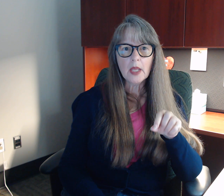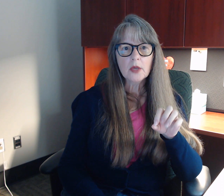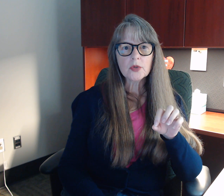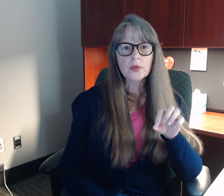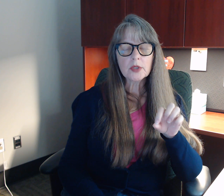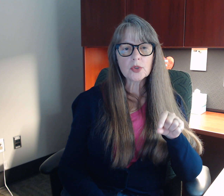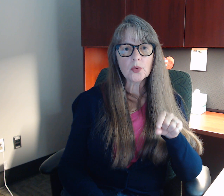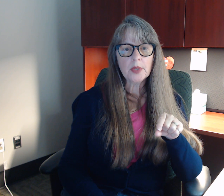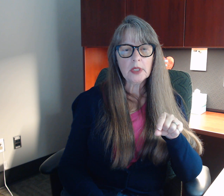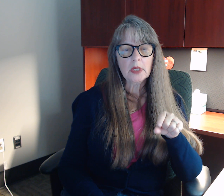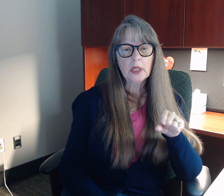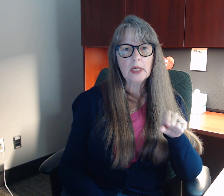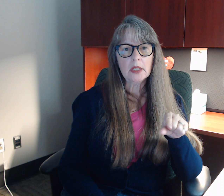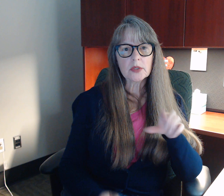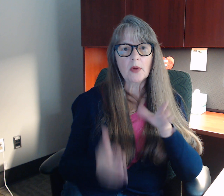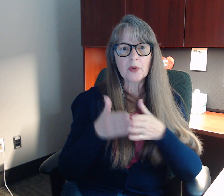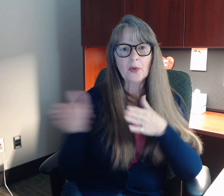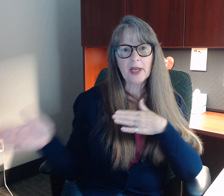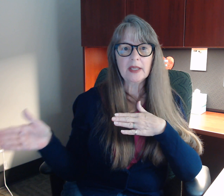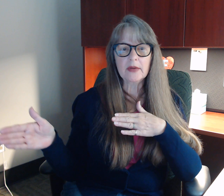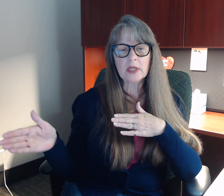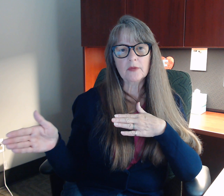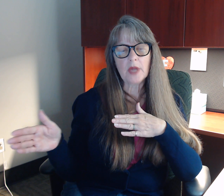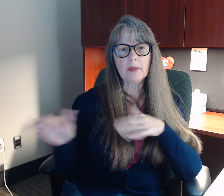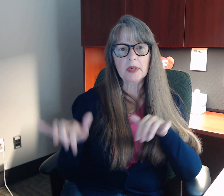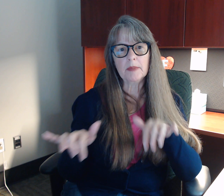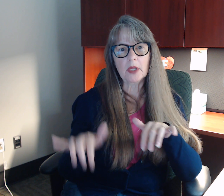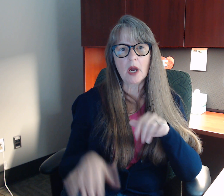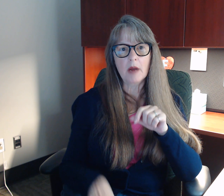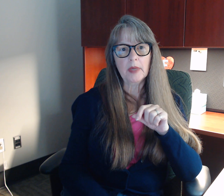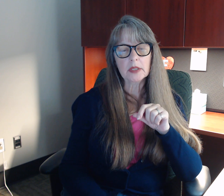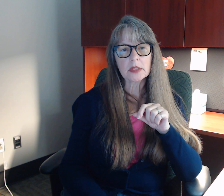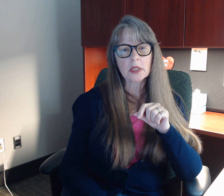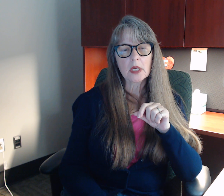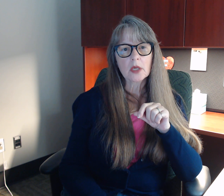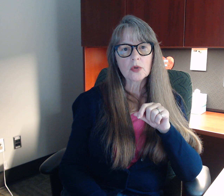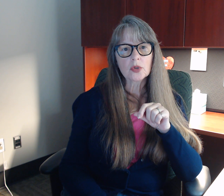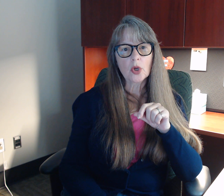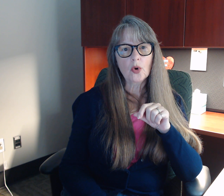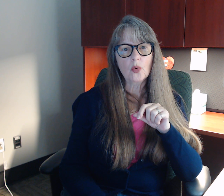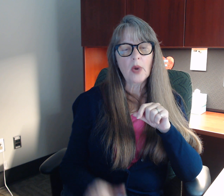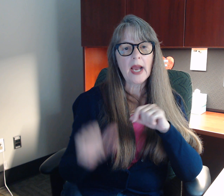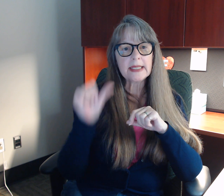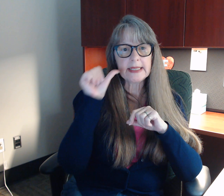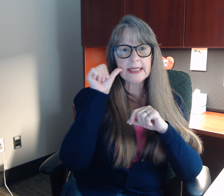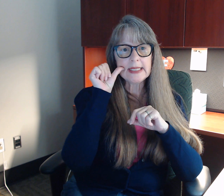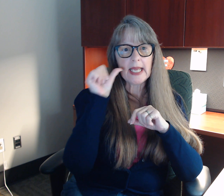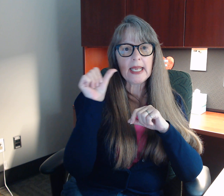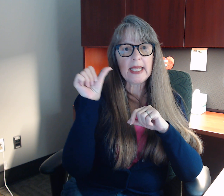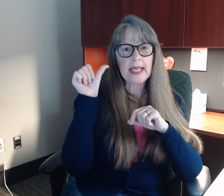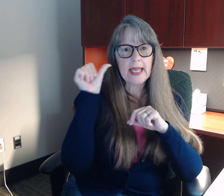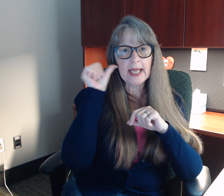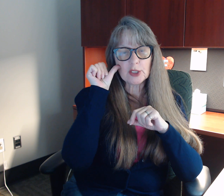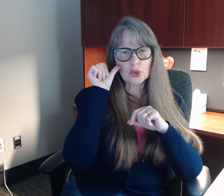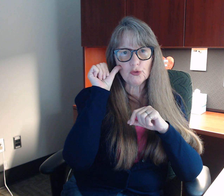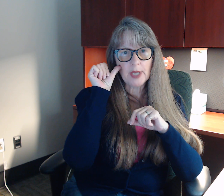So the story is, so I'm going to go ahead and get, instead of typing it up in the comments. So I did say